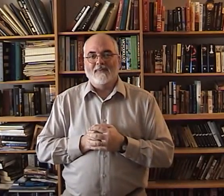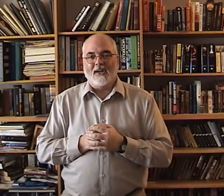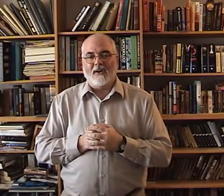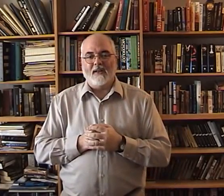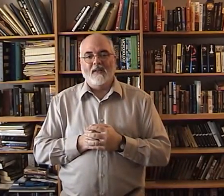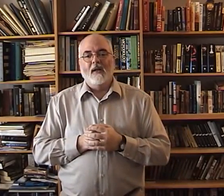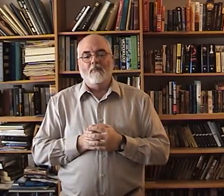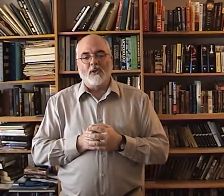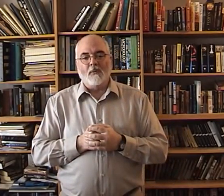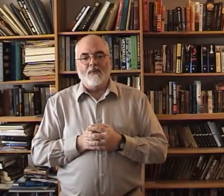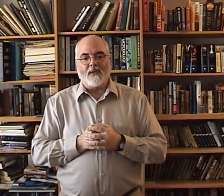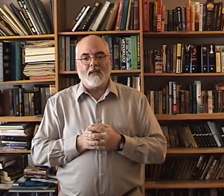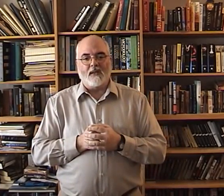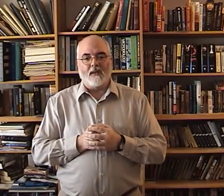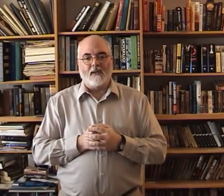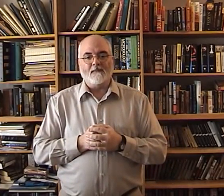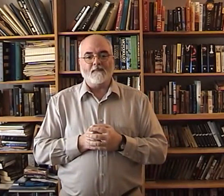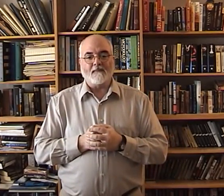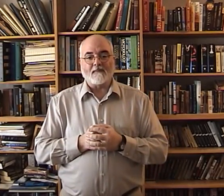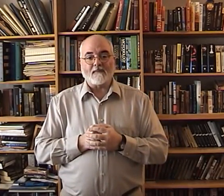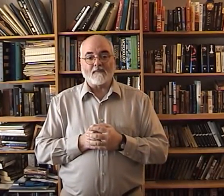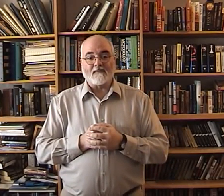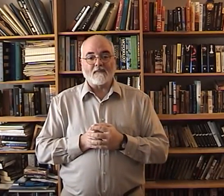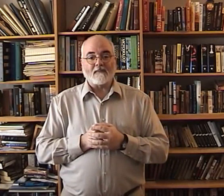All right? Put some emphasis in there.